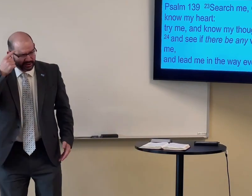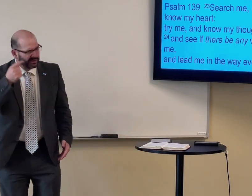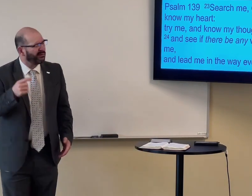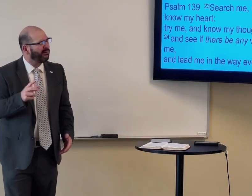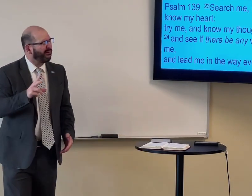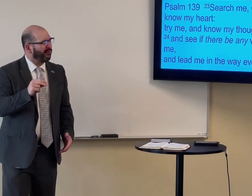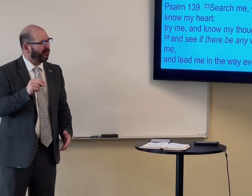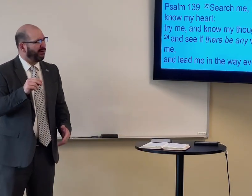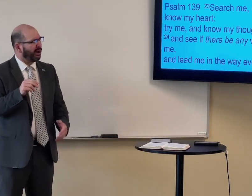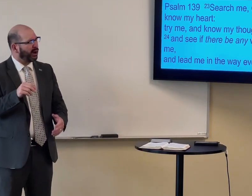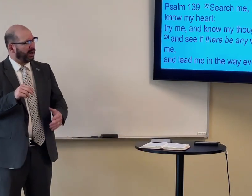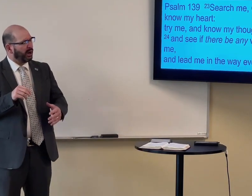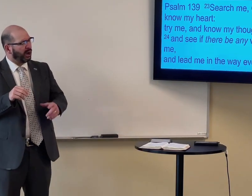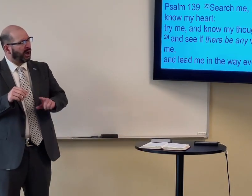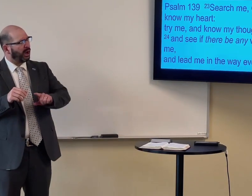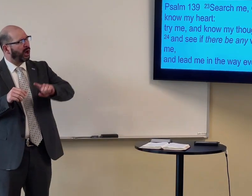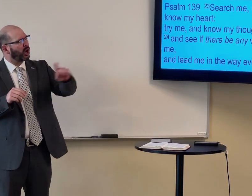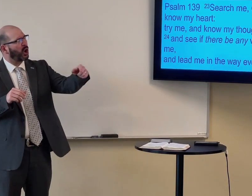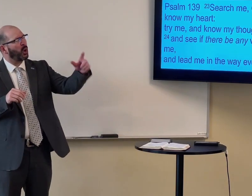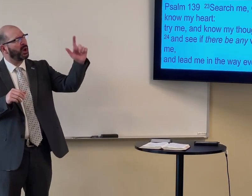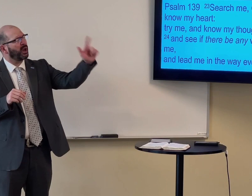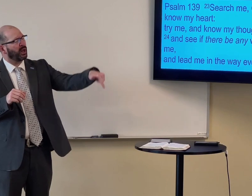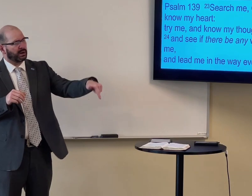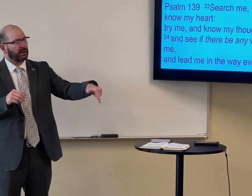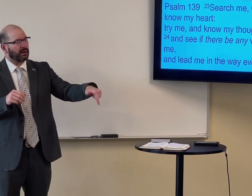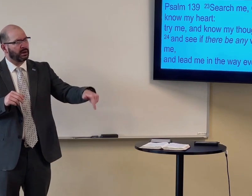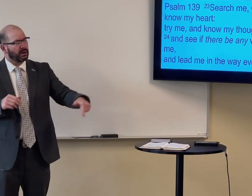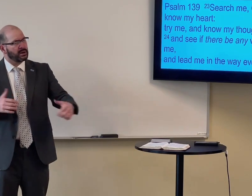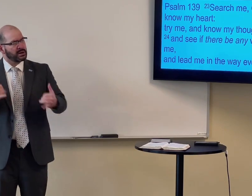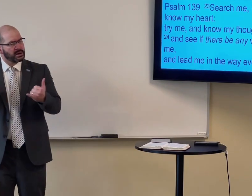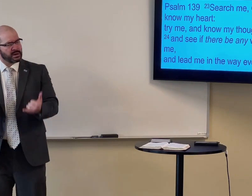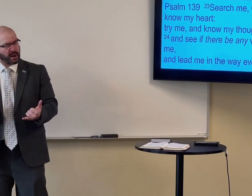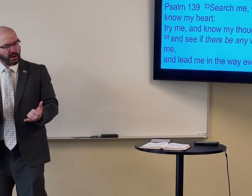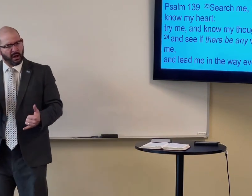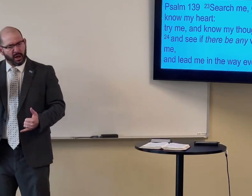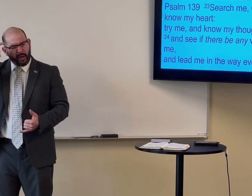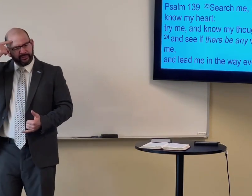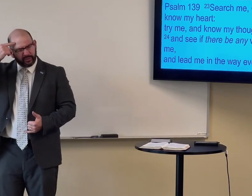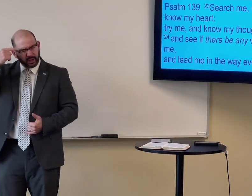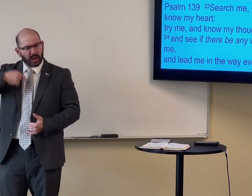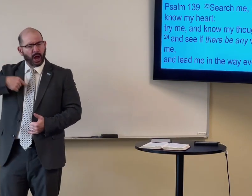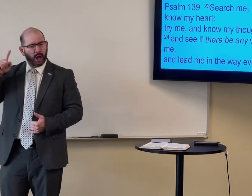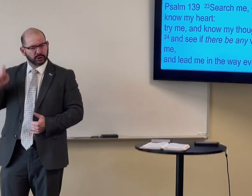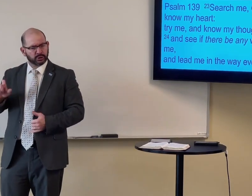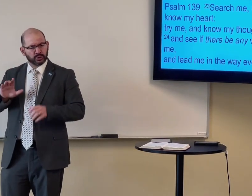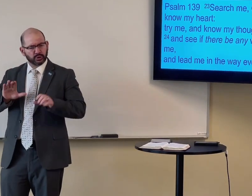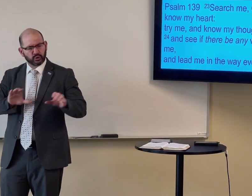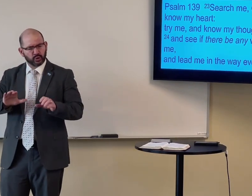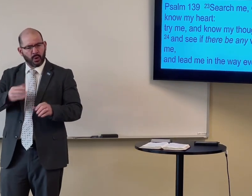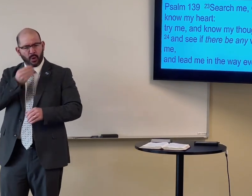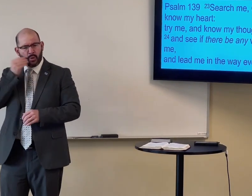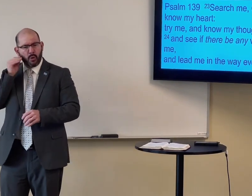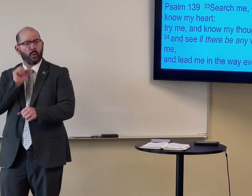But a foolish person will say, yeah, go home later. Now, I think